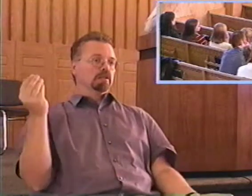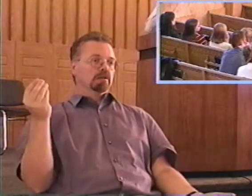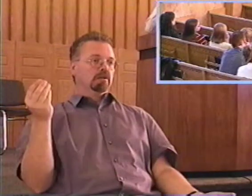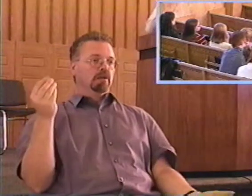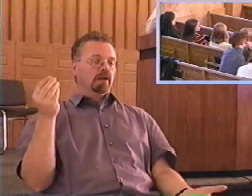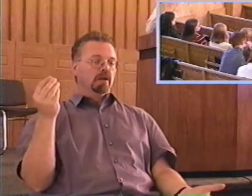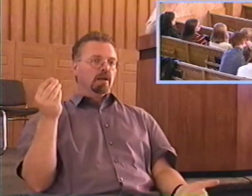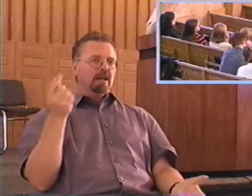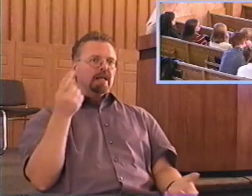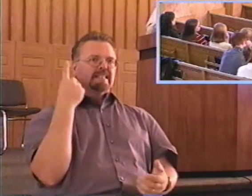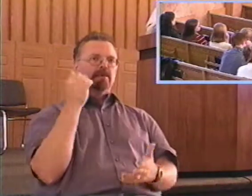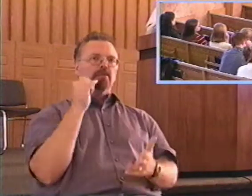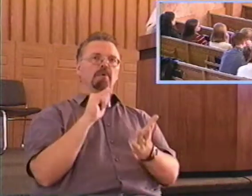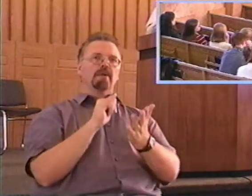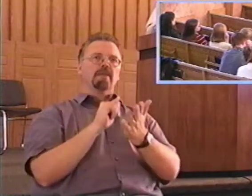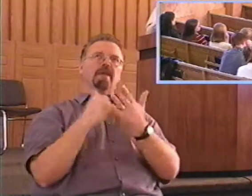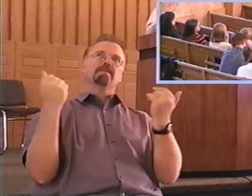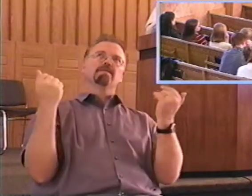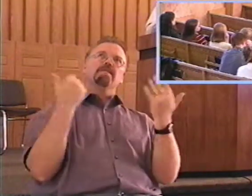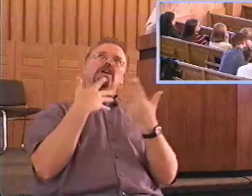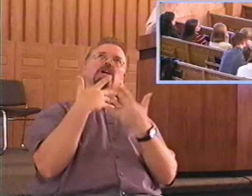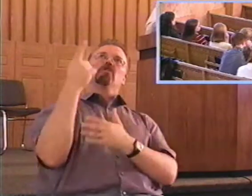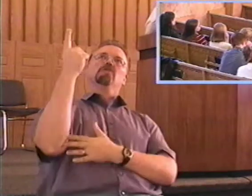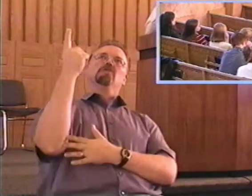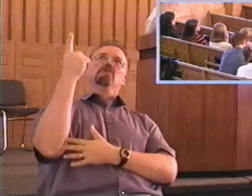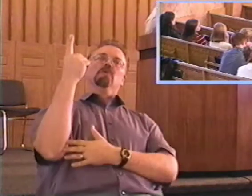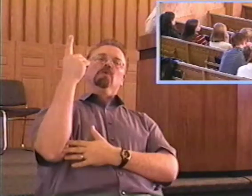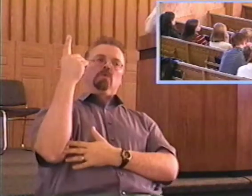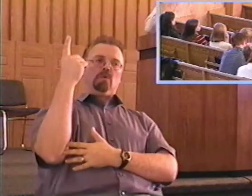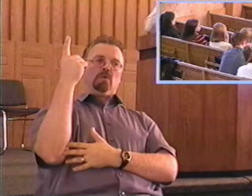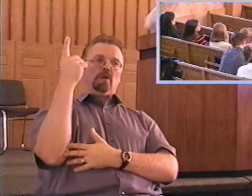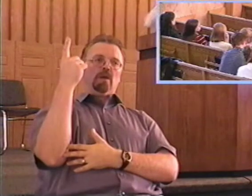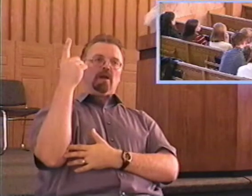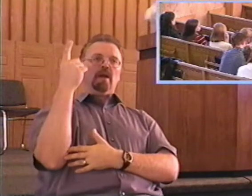Someone who fears you and who is